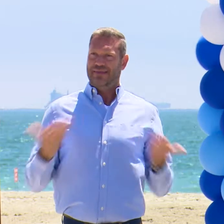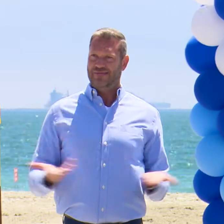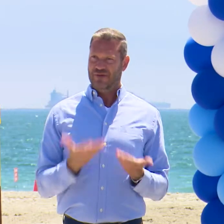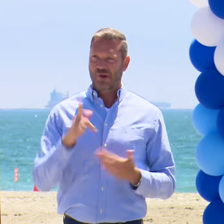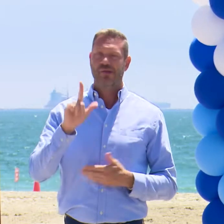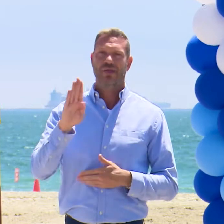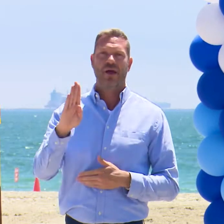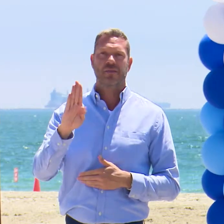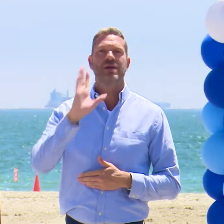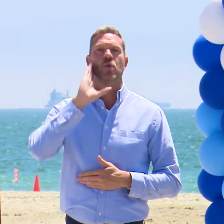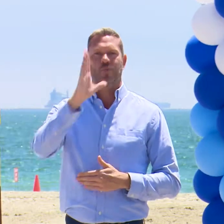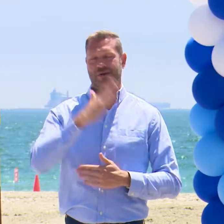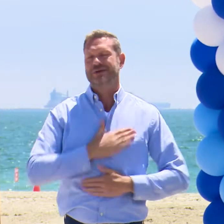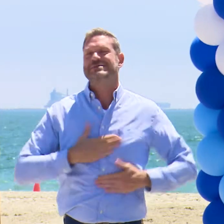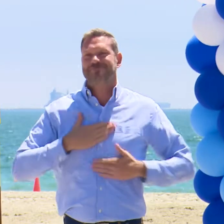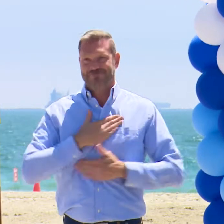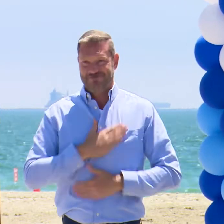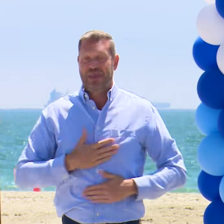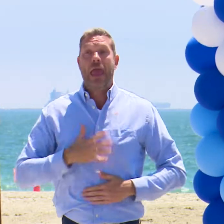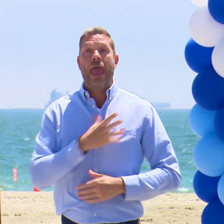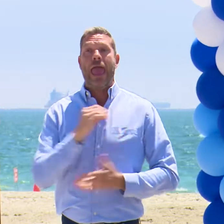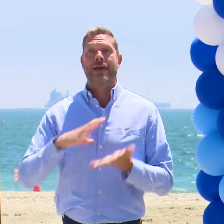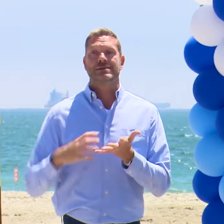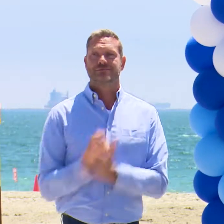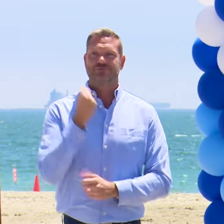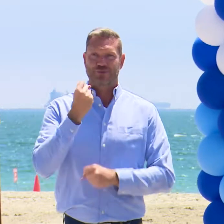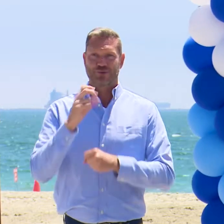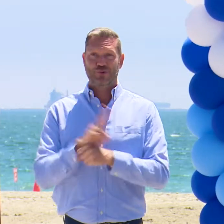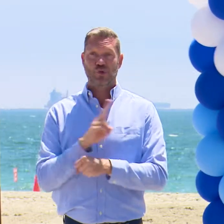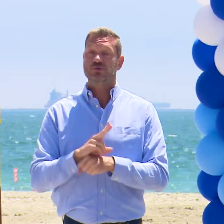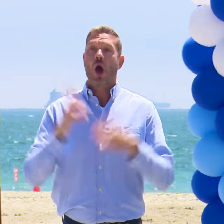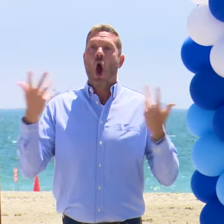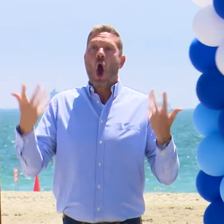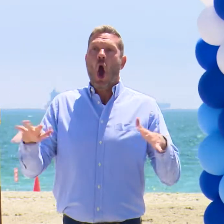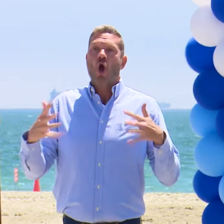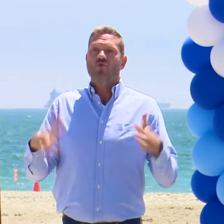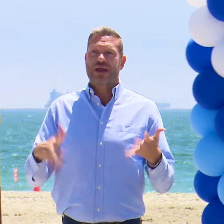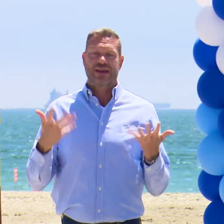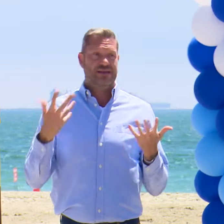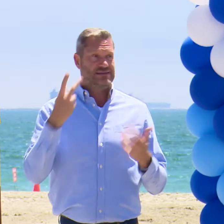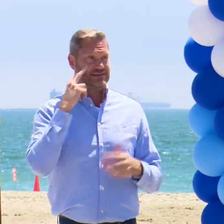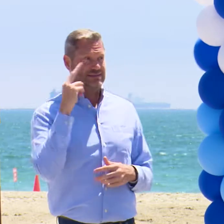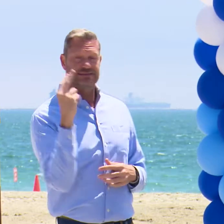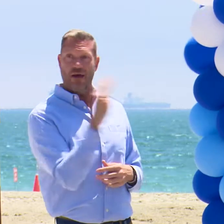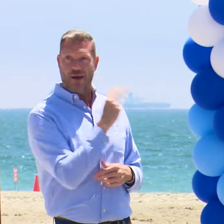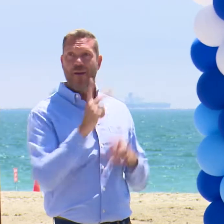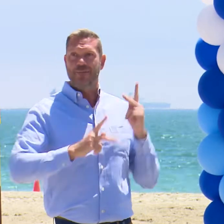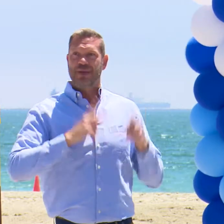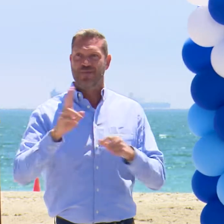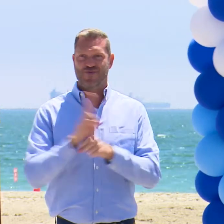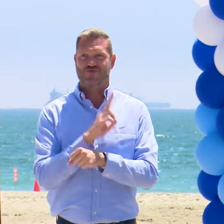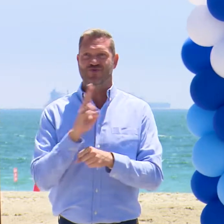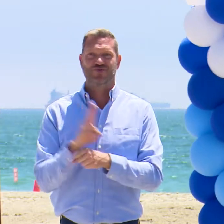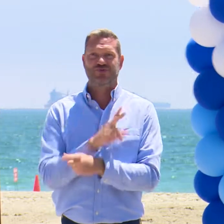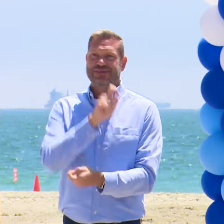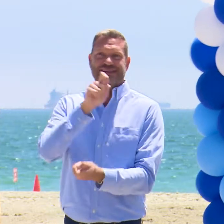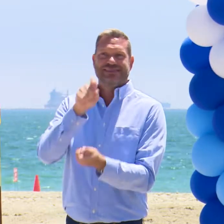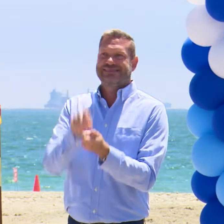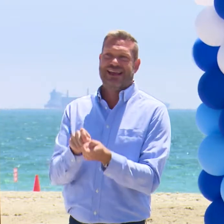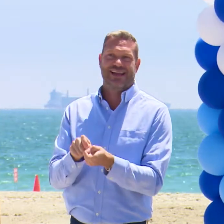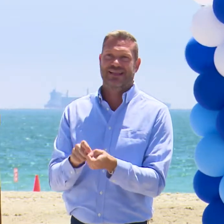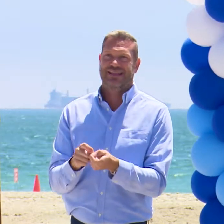this and definitely use it. I know when I first got here, I already saw folks out there using it, and that's exactly